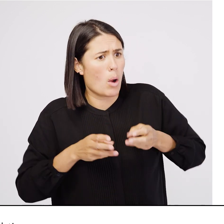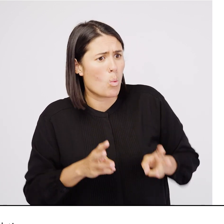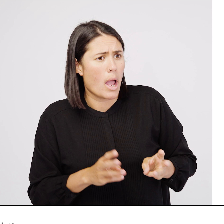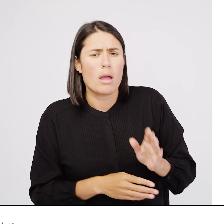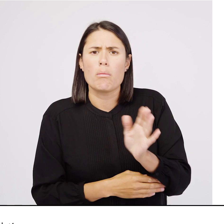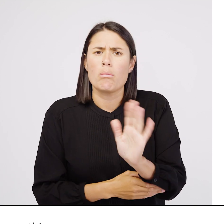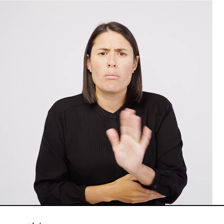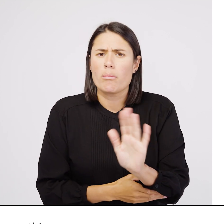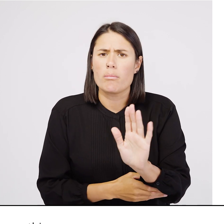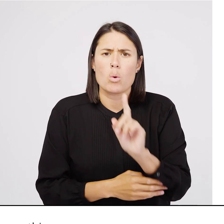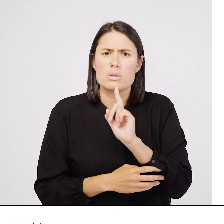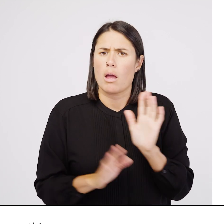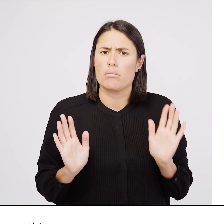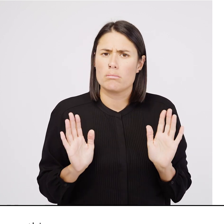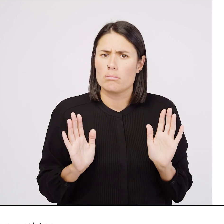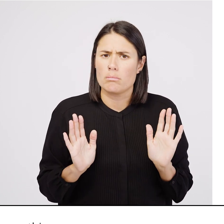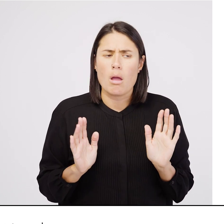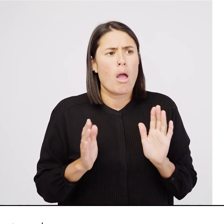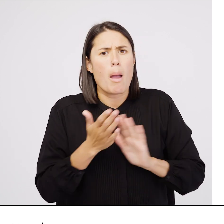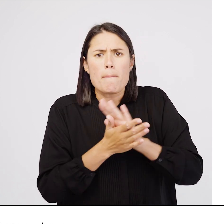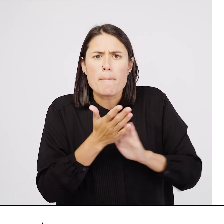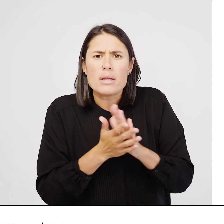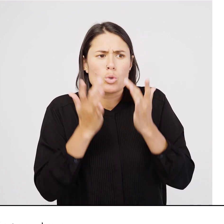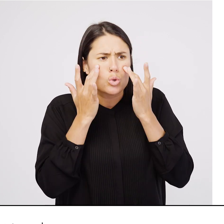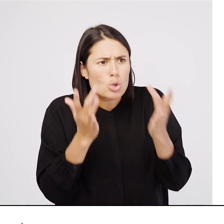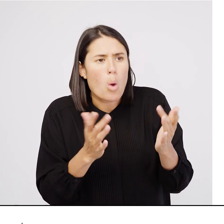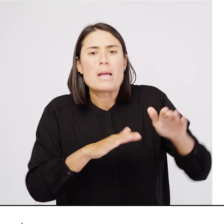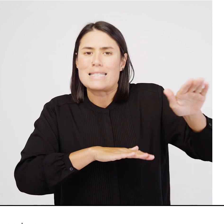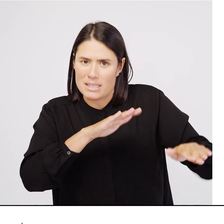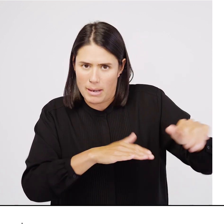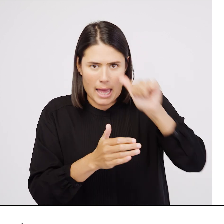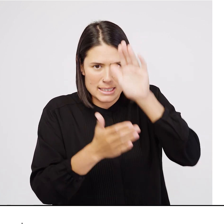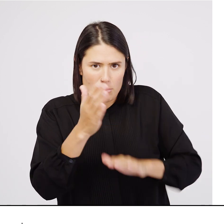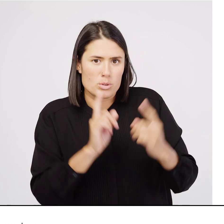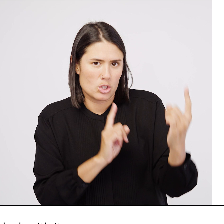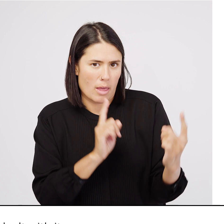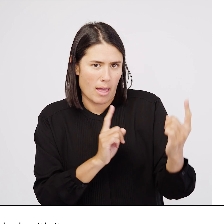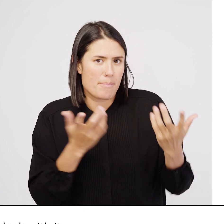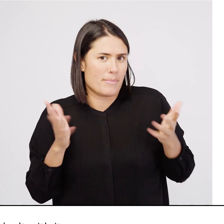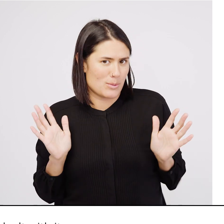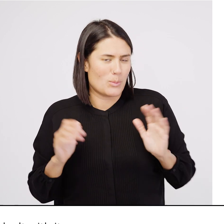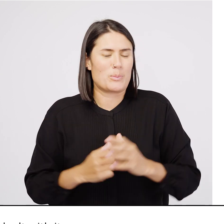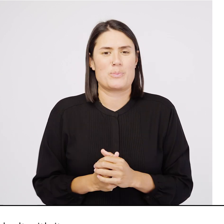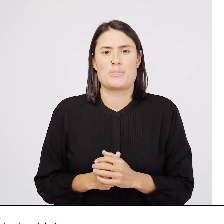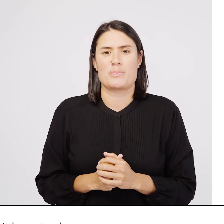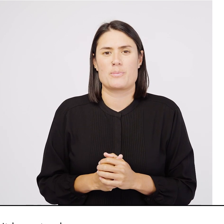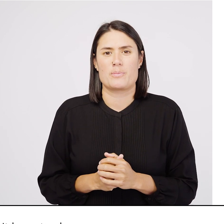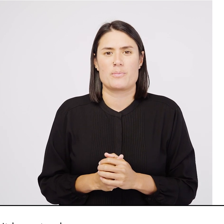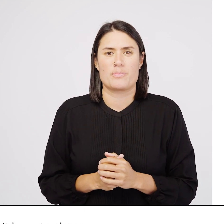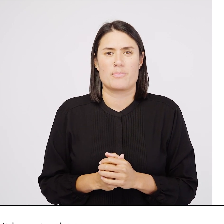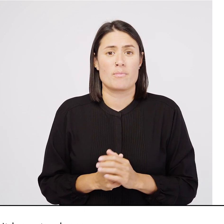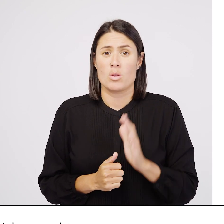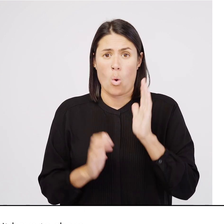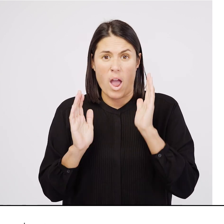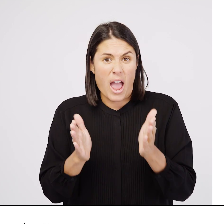right way to deal with something. It just shows that you have a similar experience and how you dealt with it. Although you